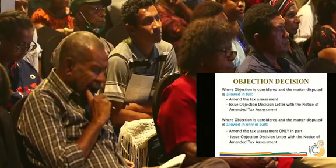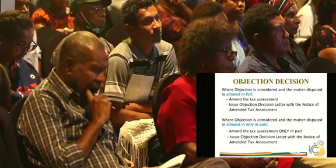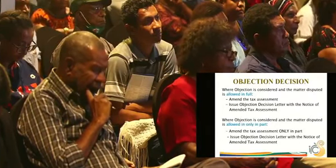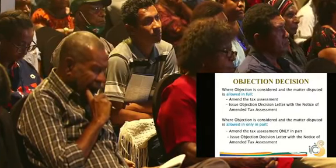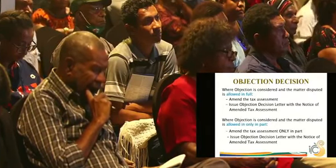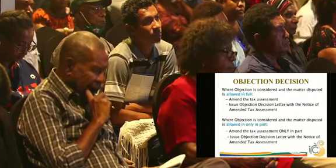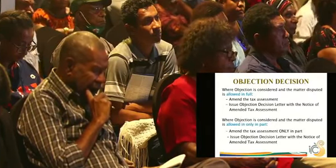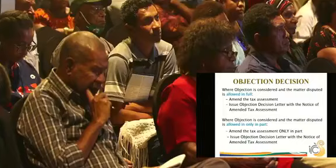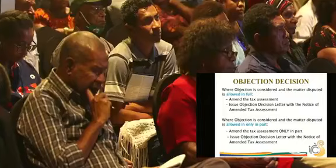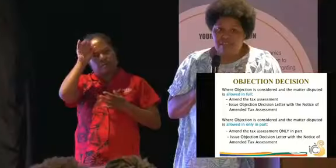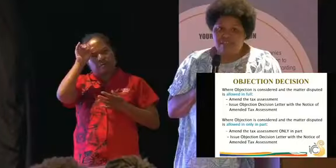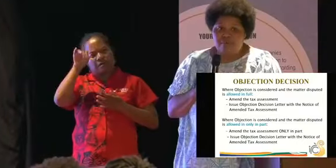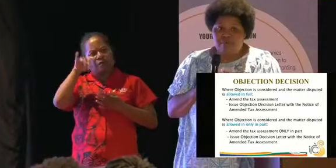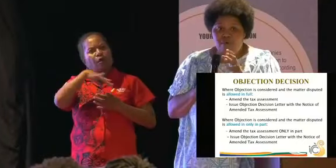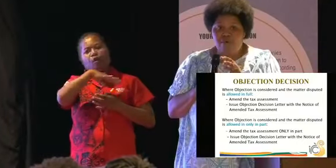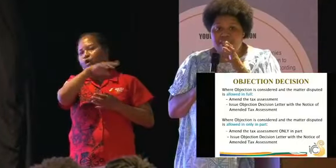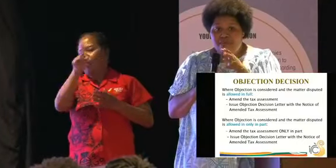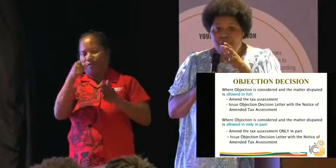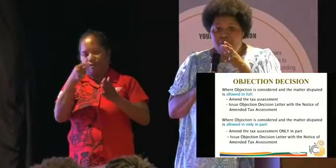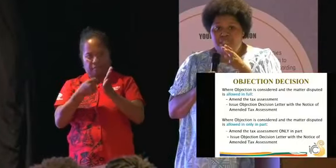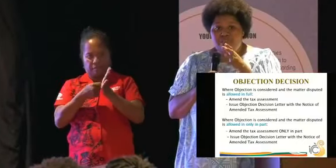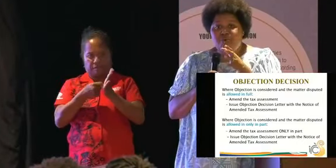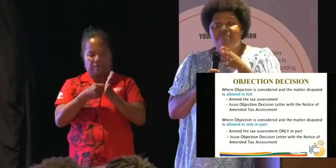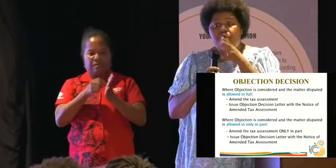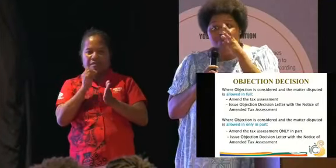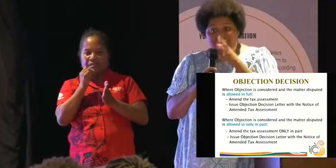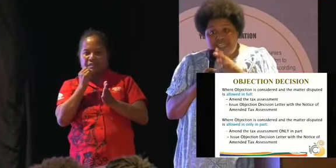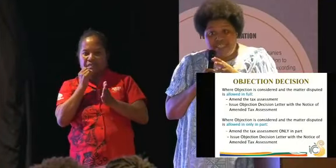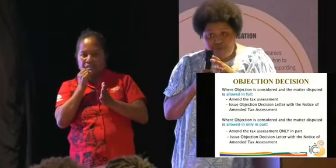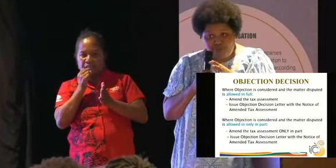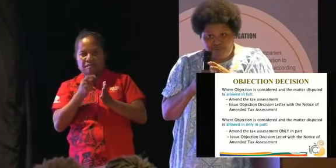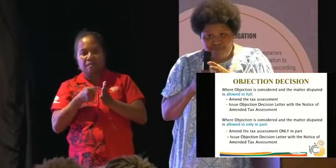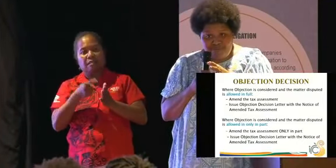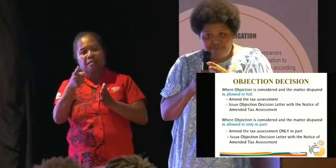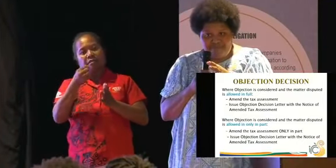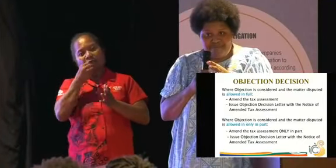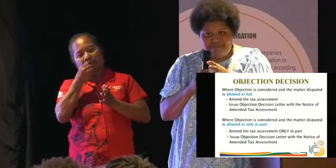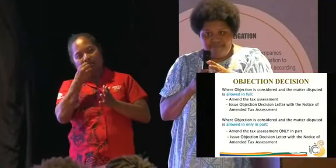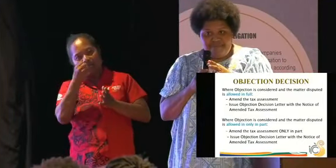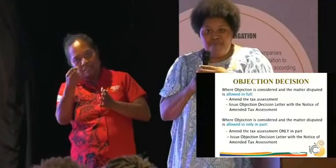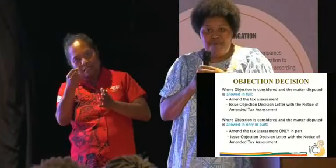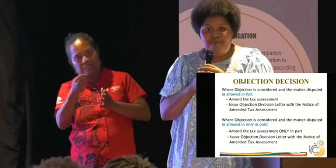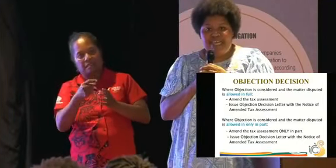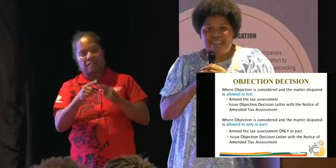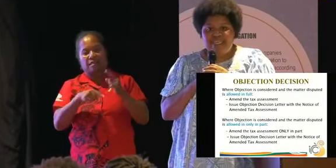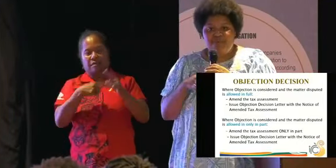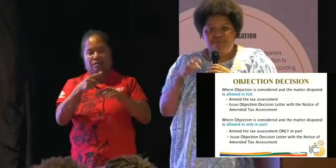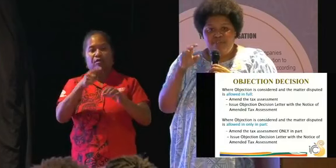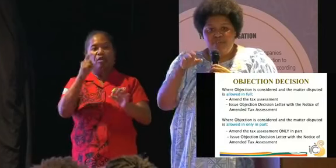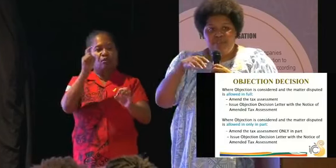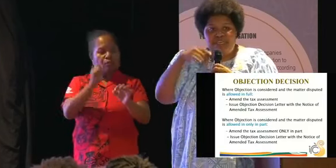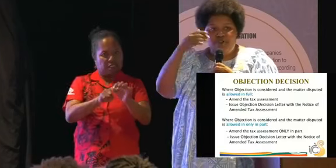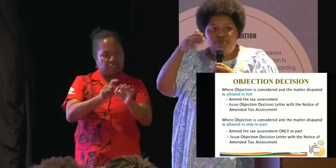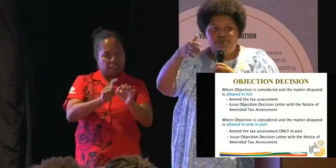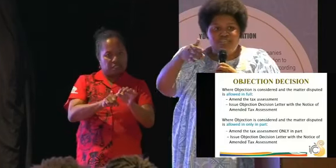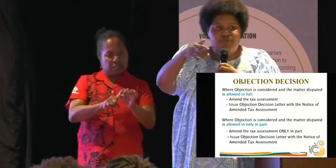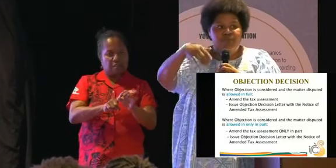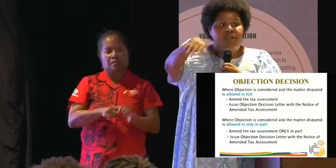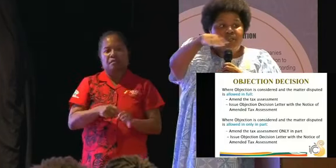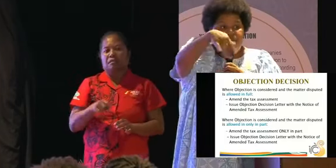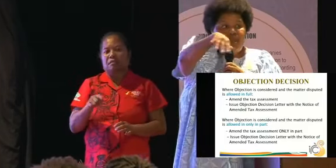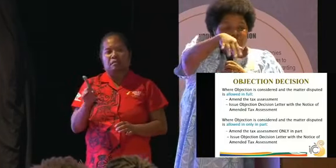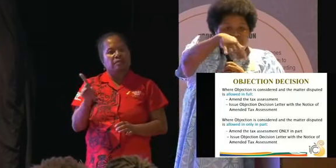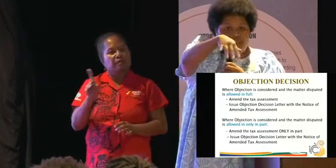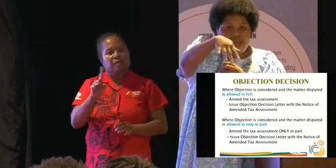Remember, not the whole amount, but only the amount that you have objected to. Remember what I said, whatever you did not object